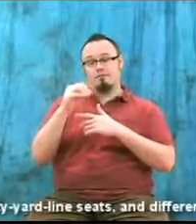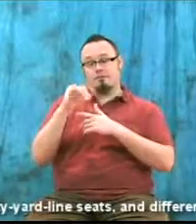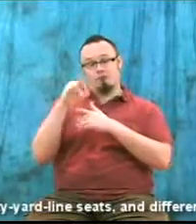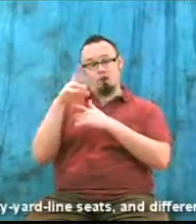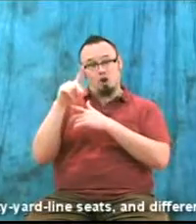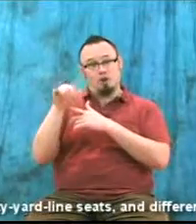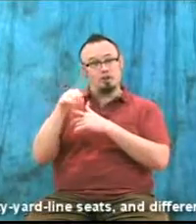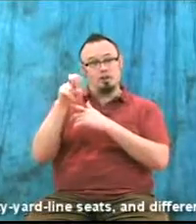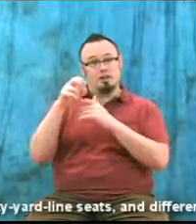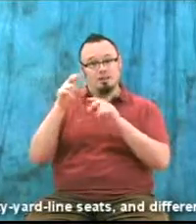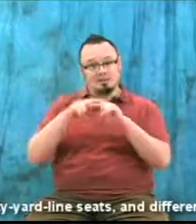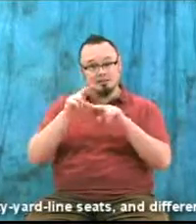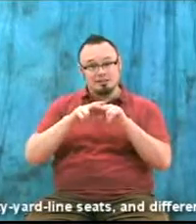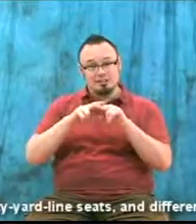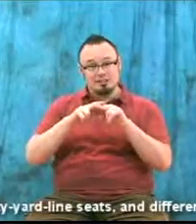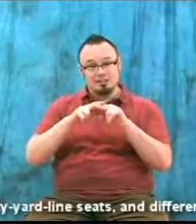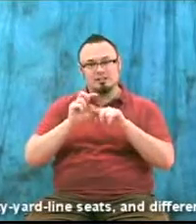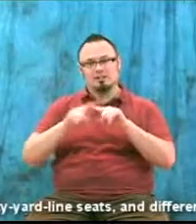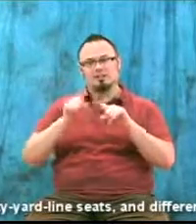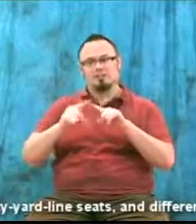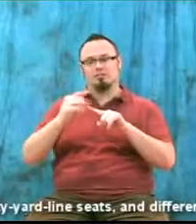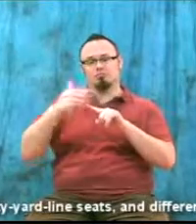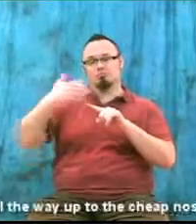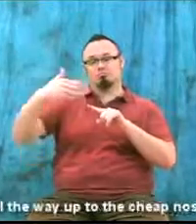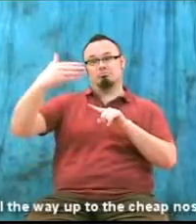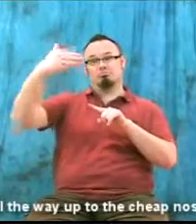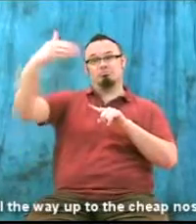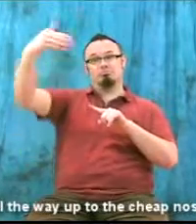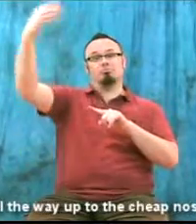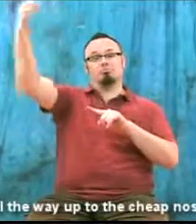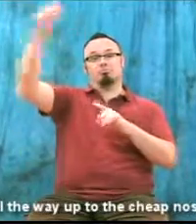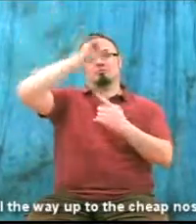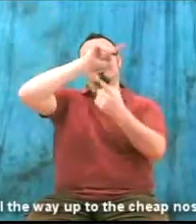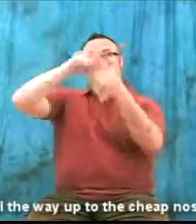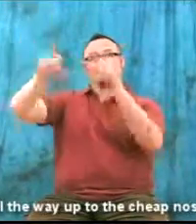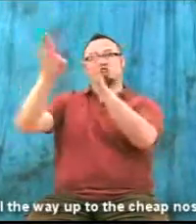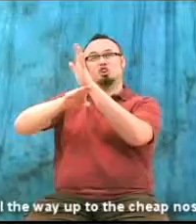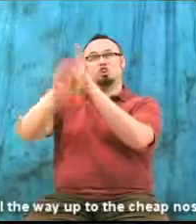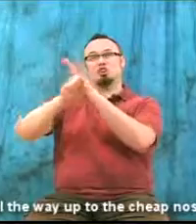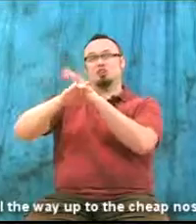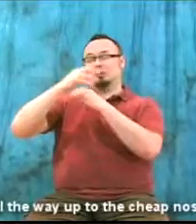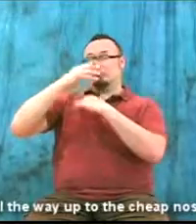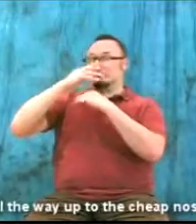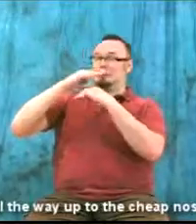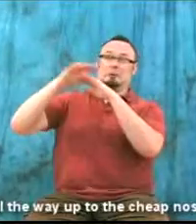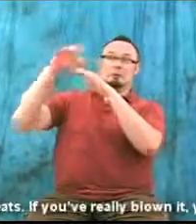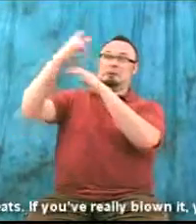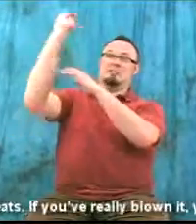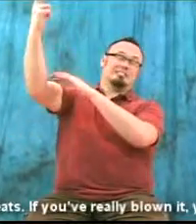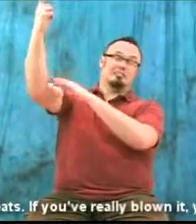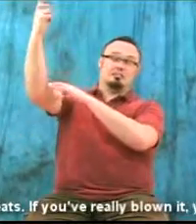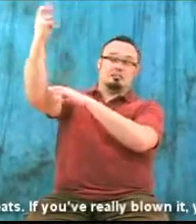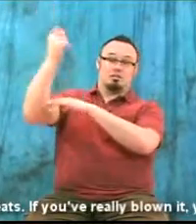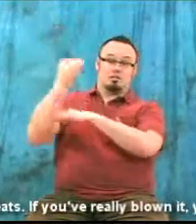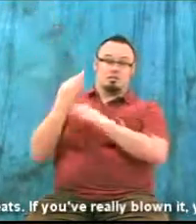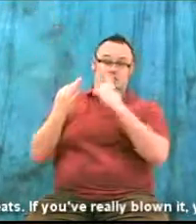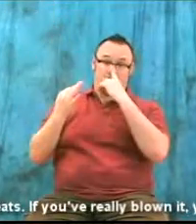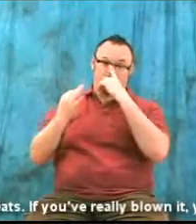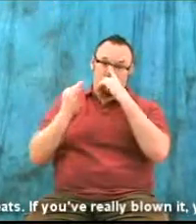-yard line seats and different levels all the way up to the cheap nosebleed seats. If you've really blown it, you